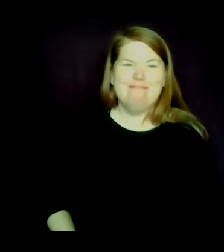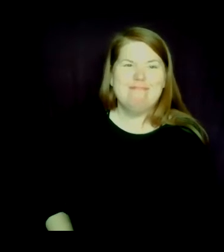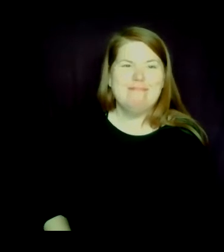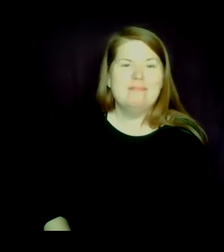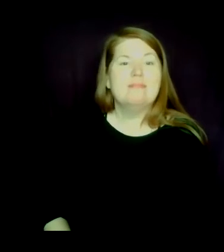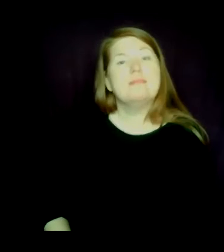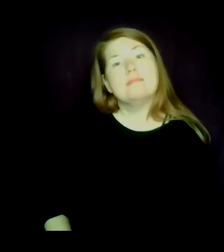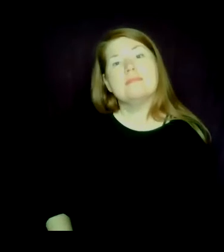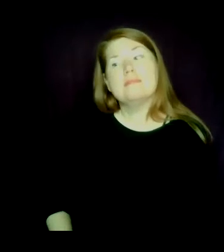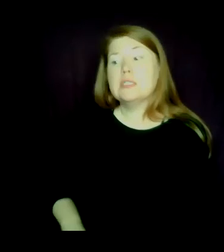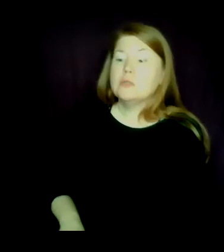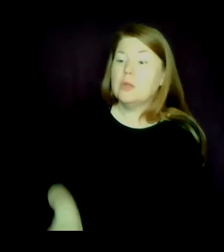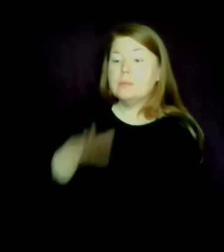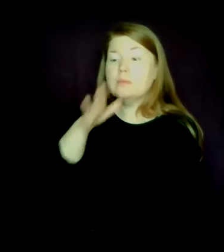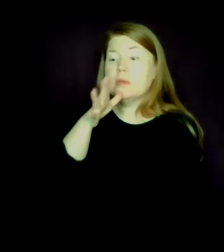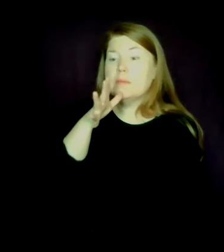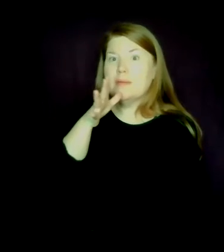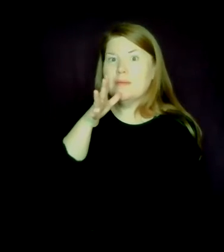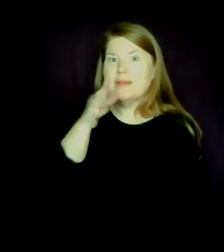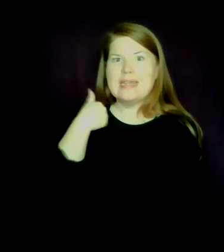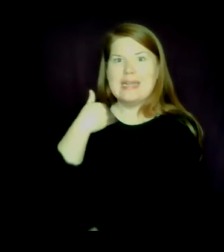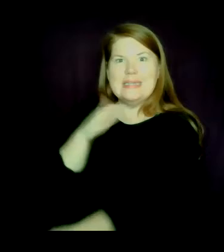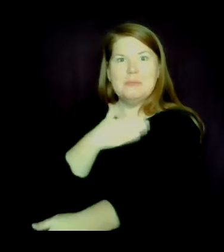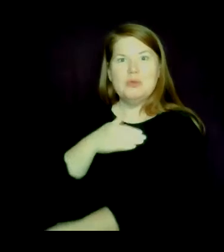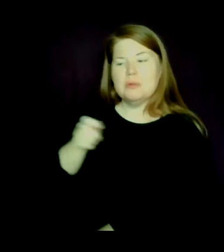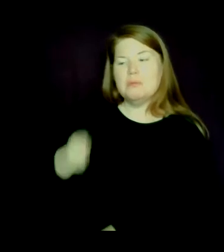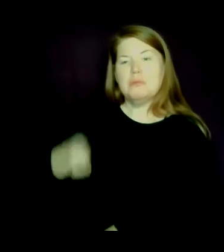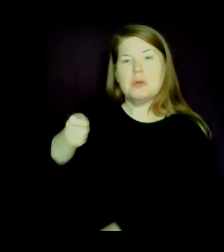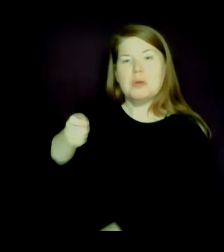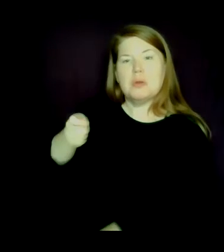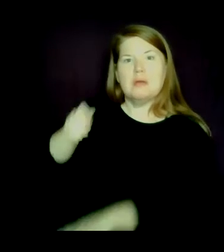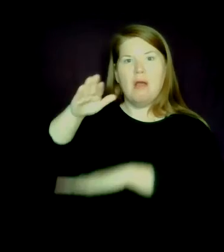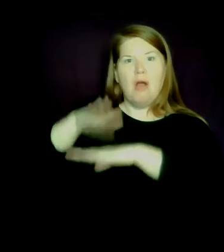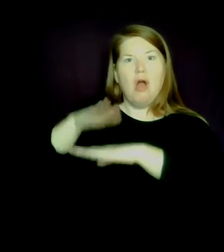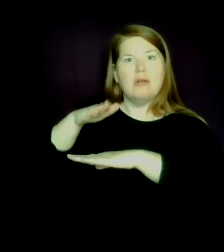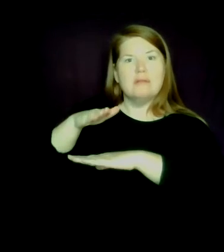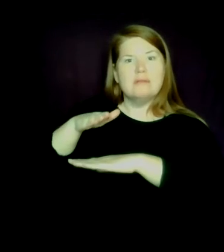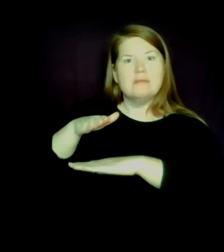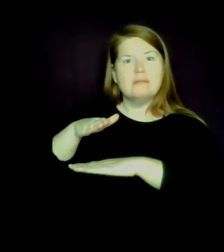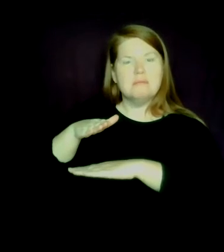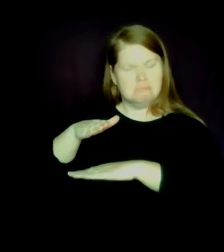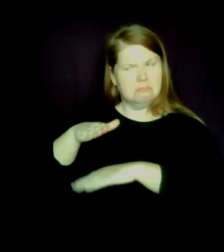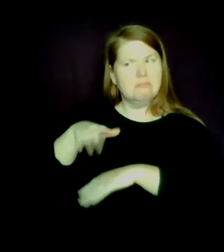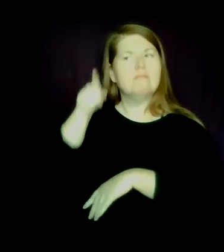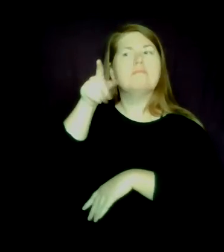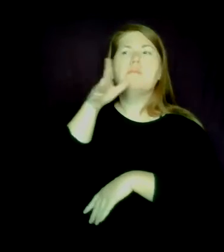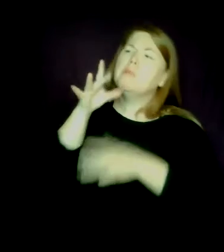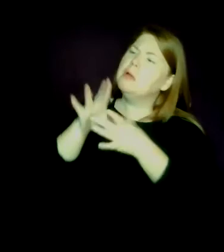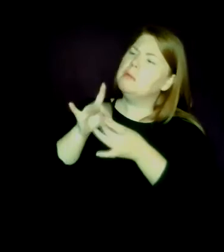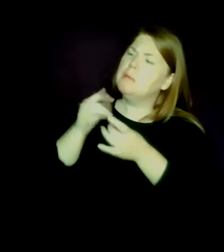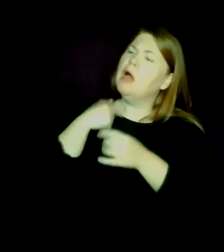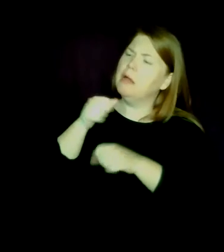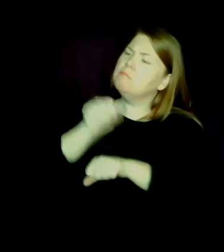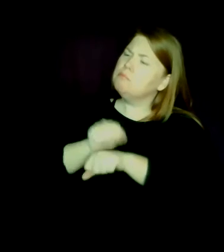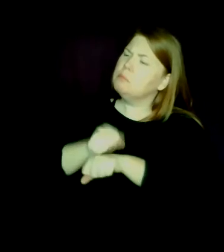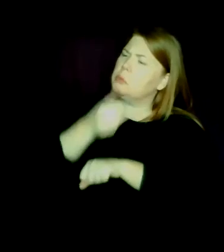Mama turns on the music after the lights. She says she works better to music, and the New You is